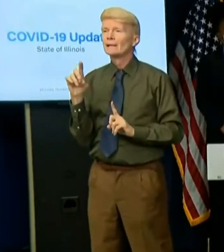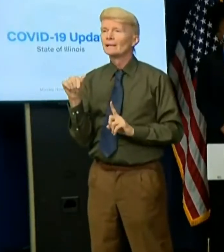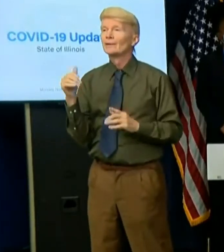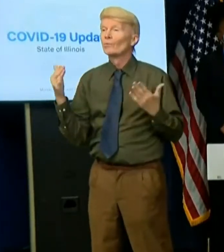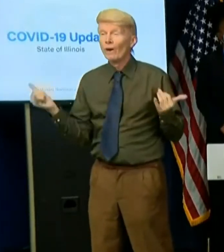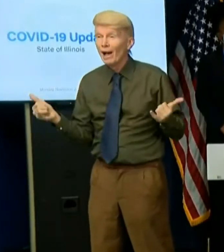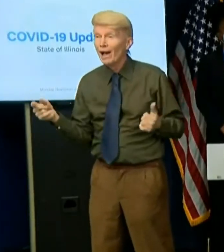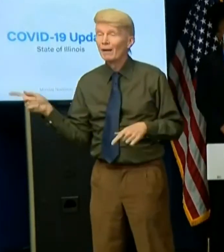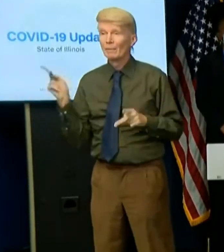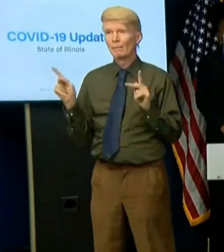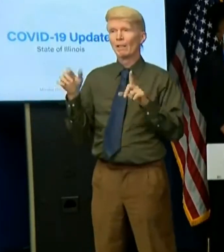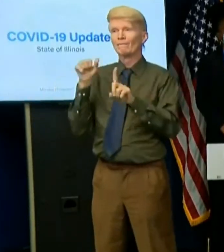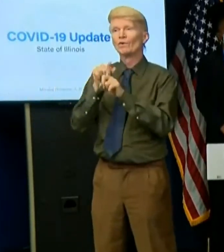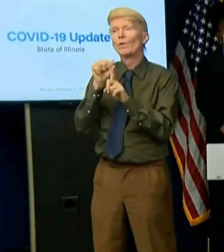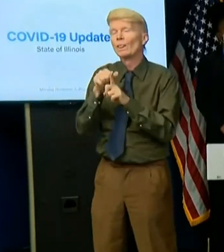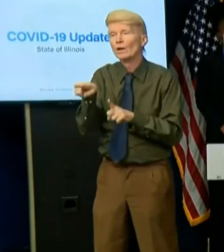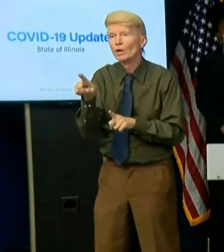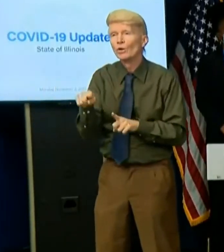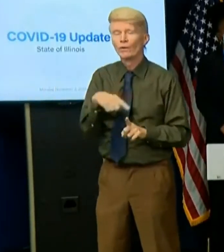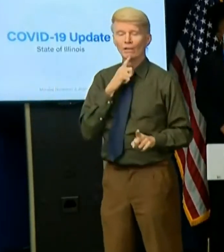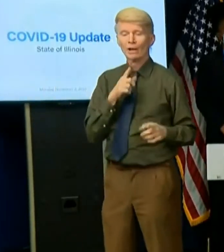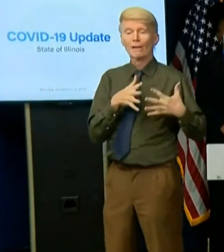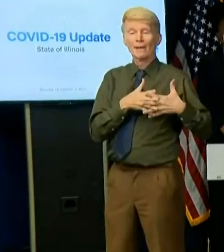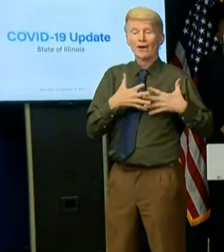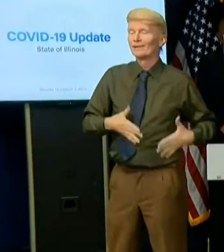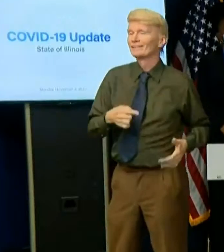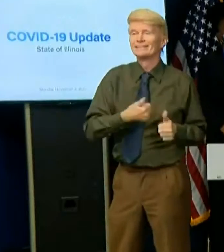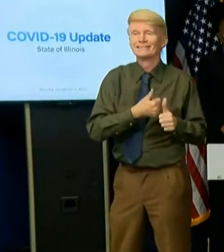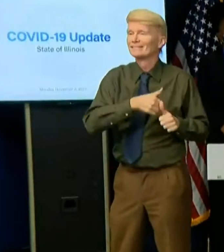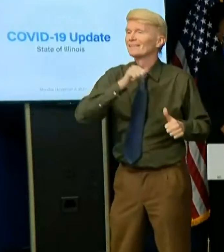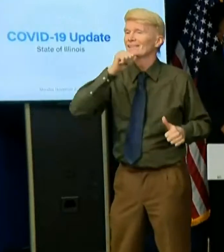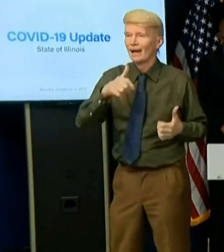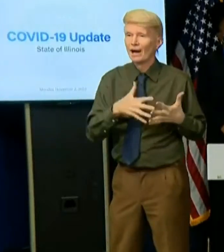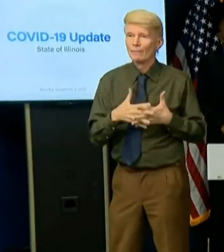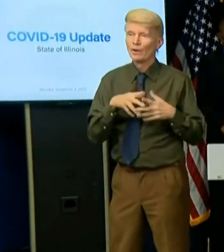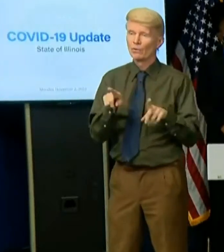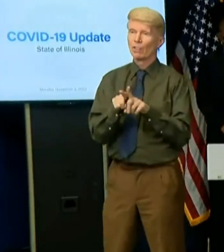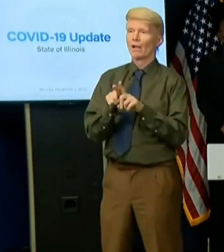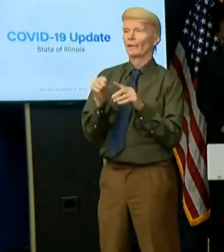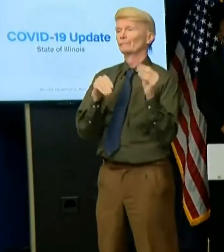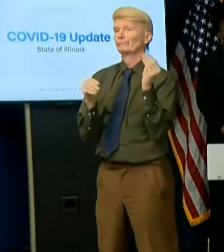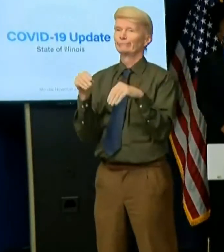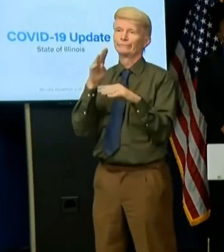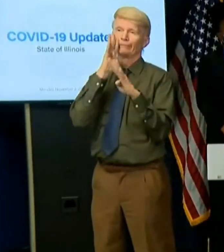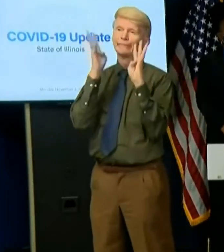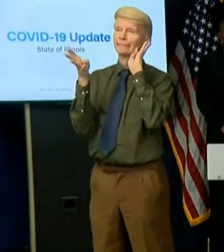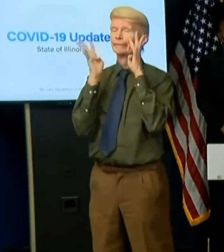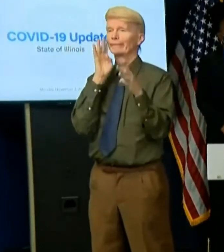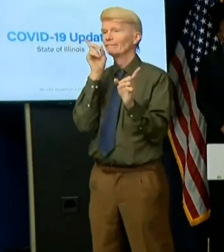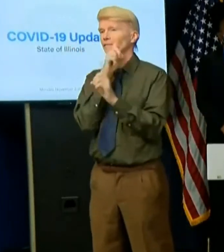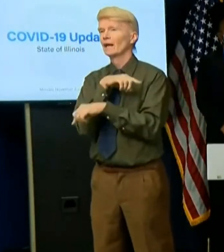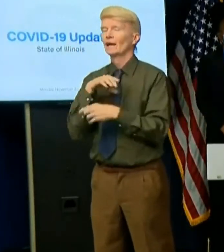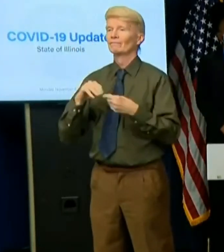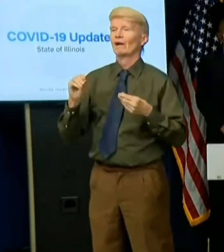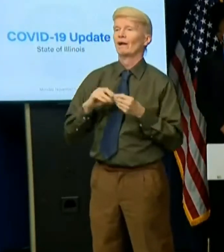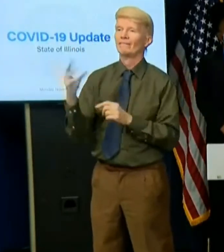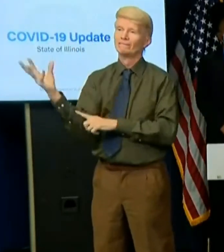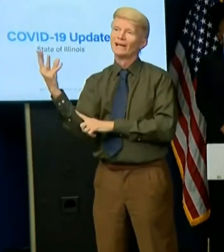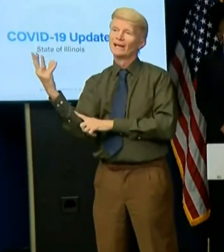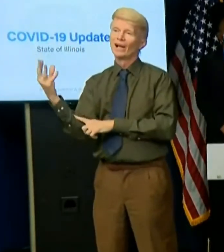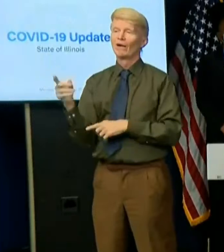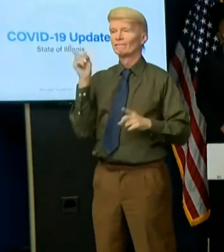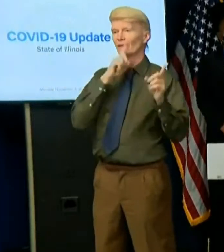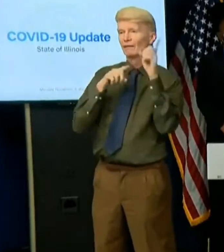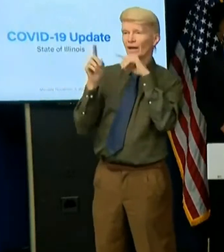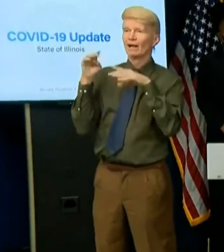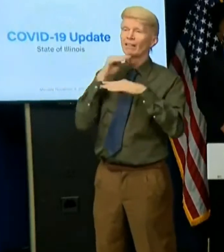posing as Americans are producing disinformation, such as fake videos or fake official statements,